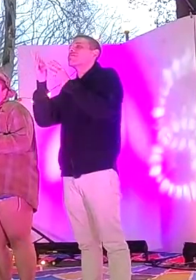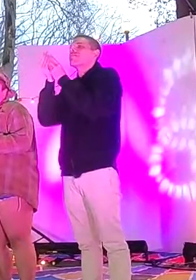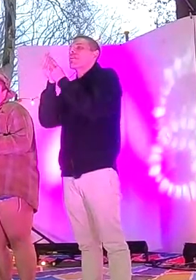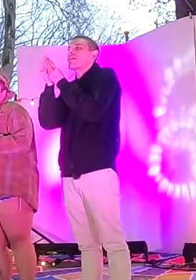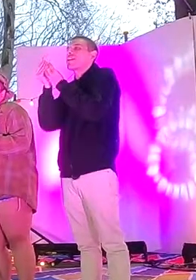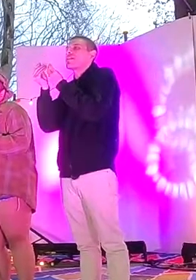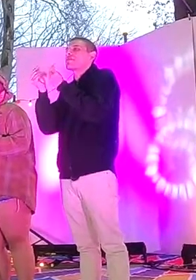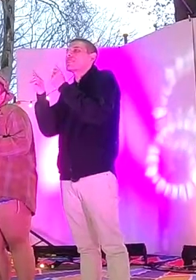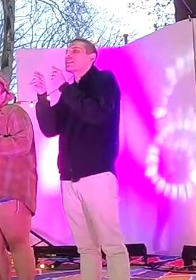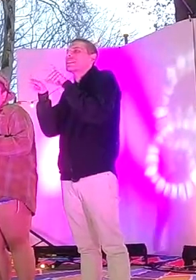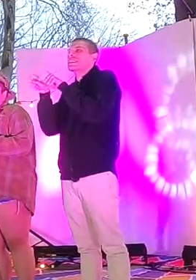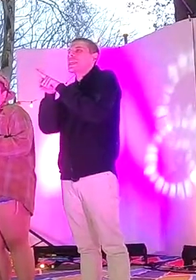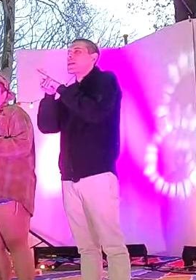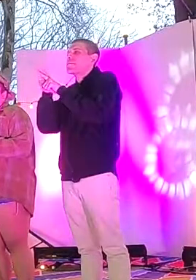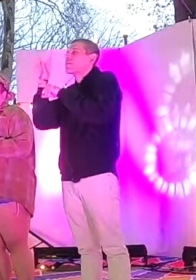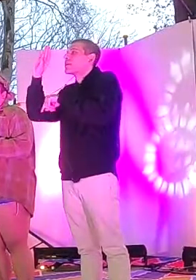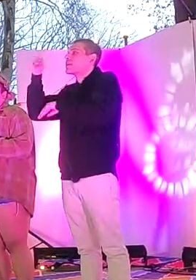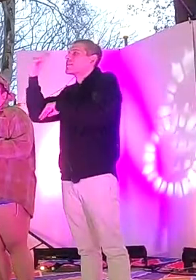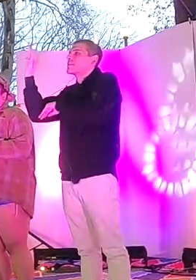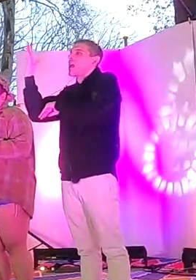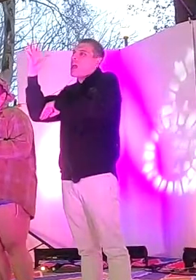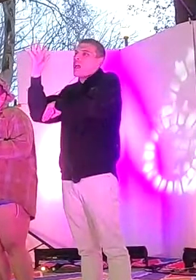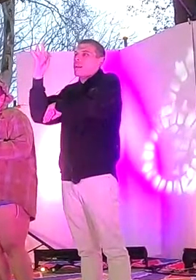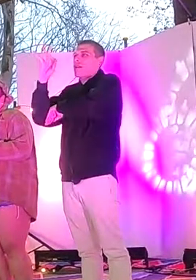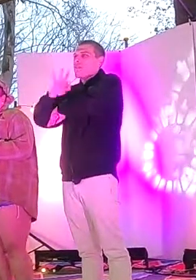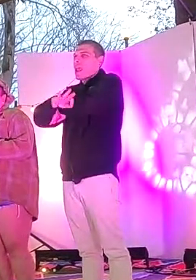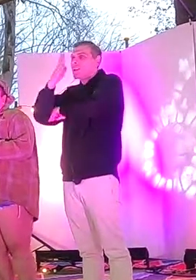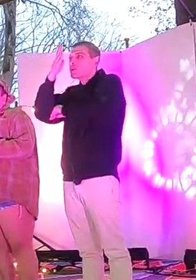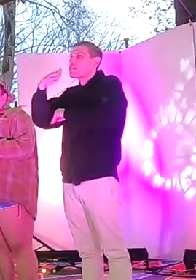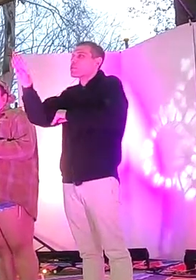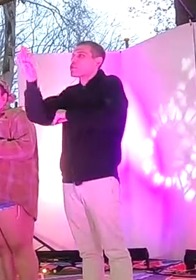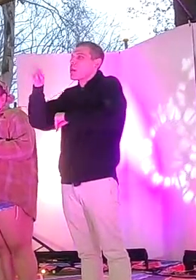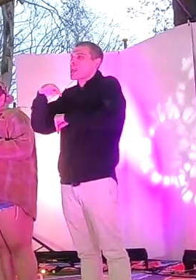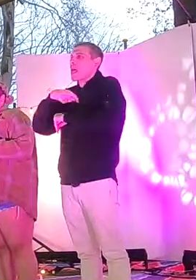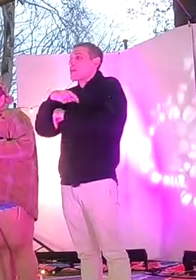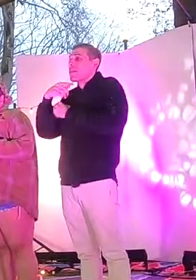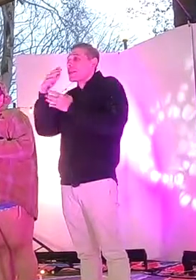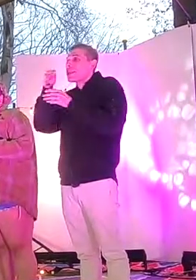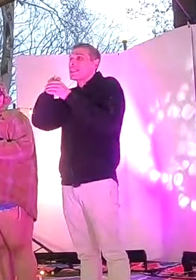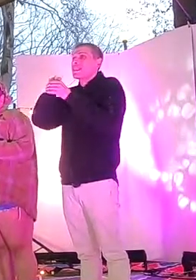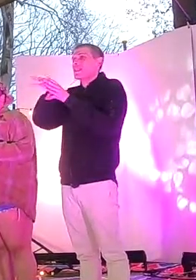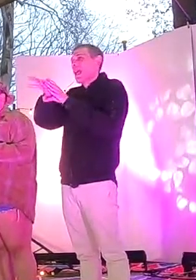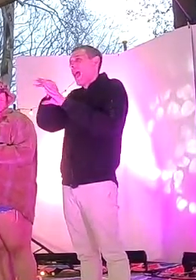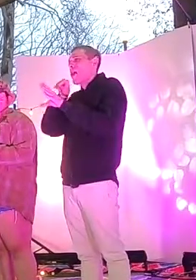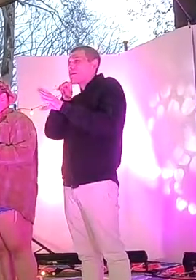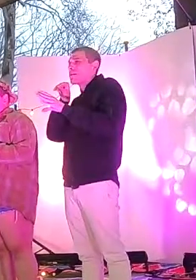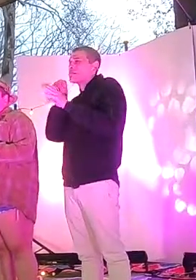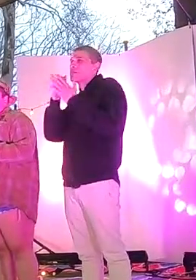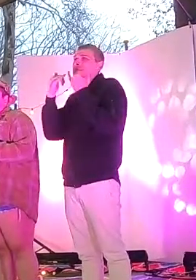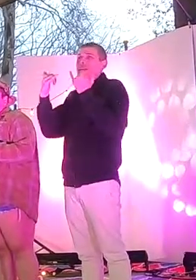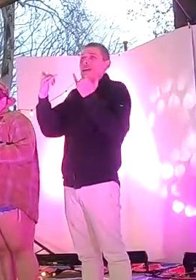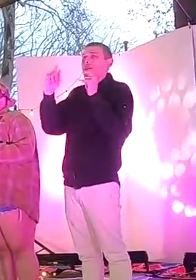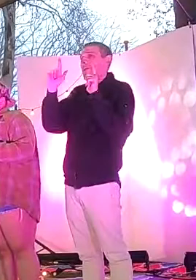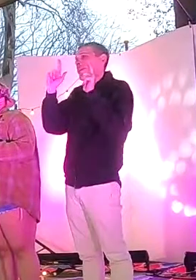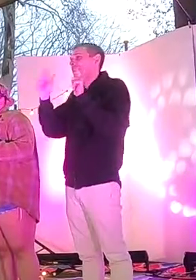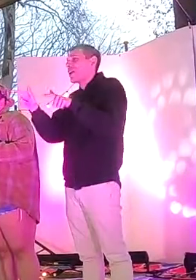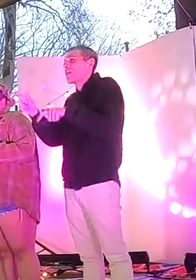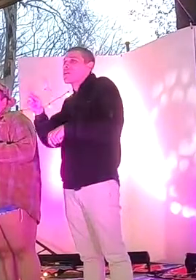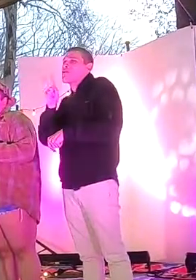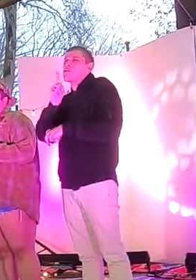blue, and I fade in and out, now and later, here and there, real